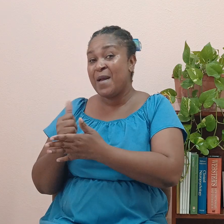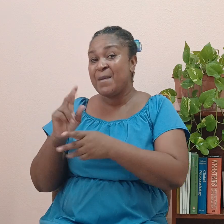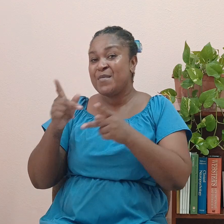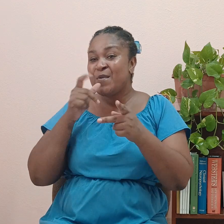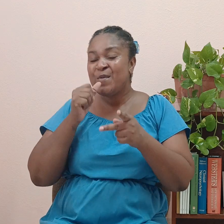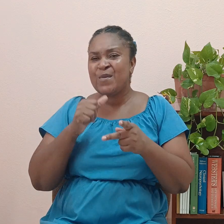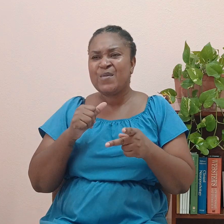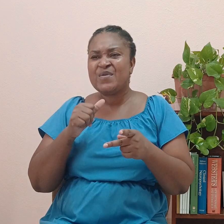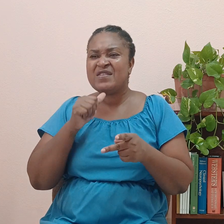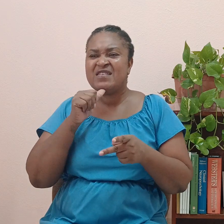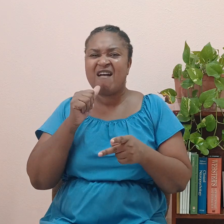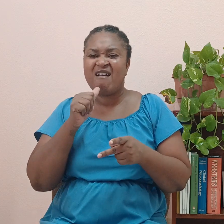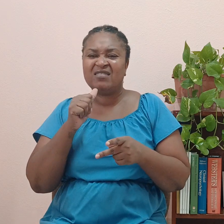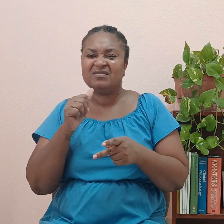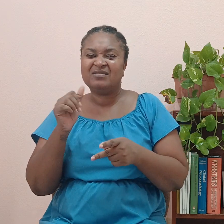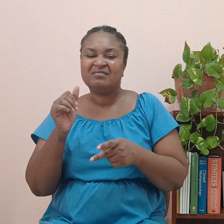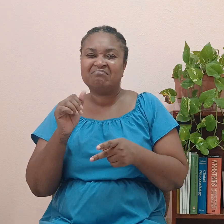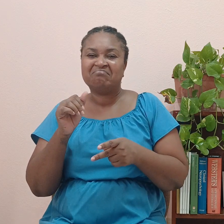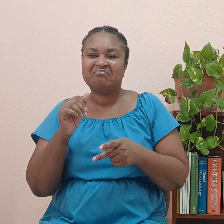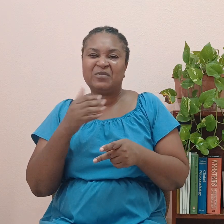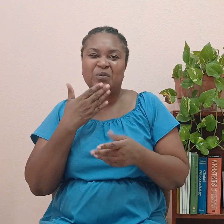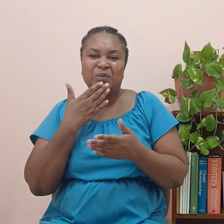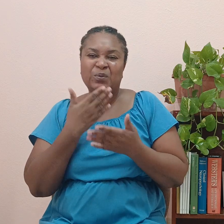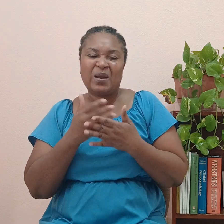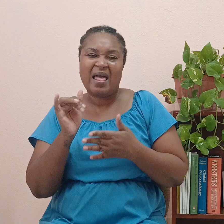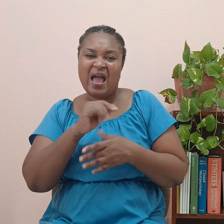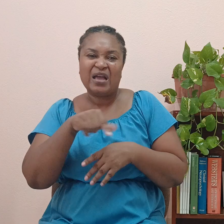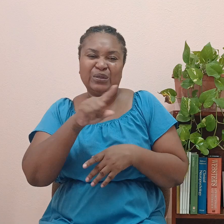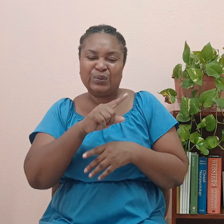Participate in regular church and community activities.